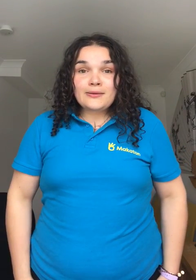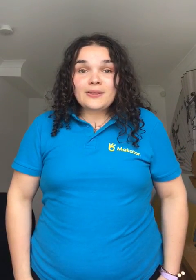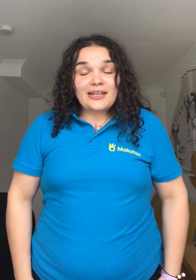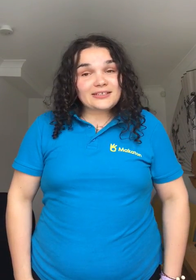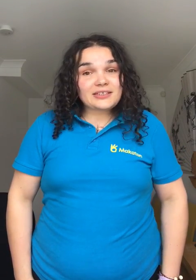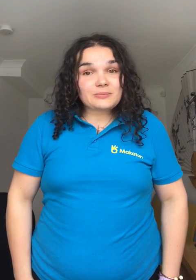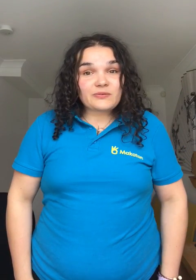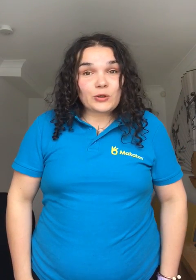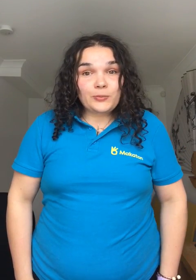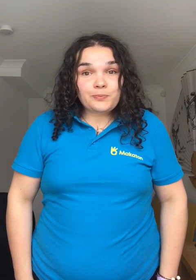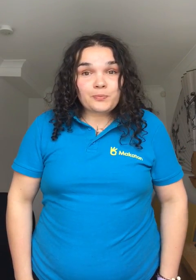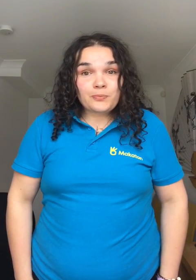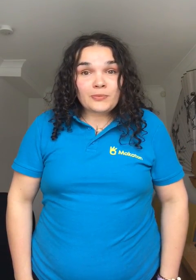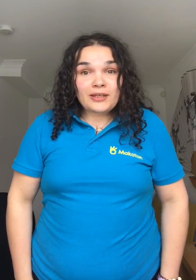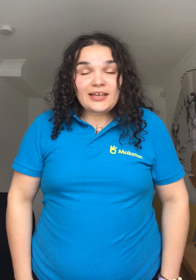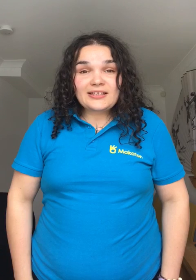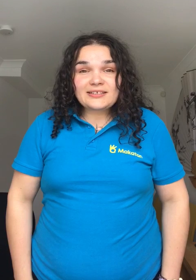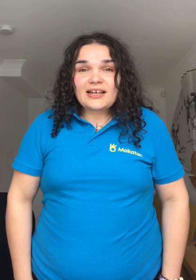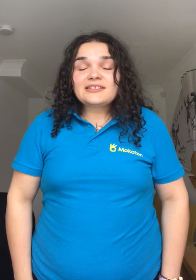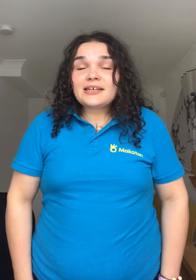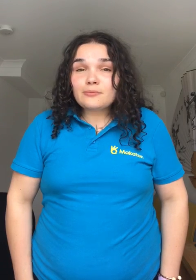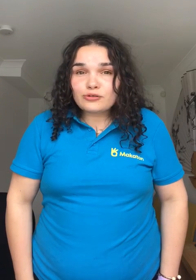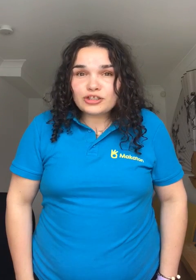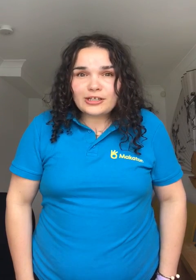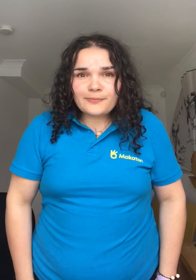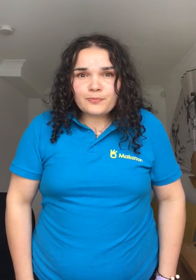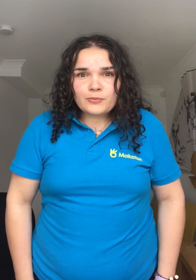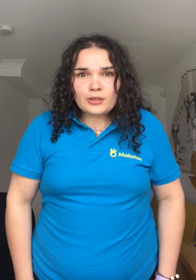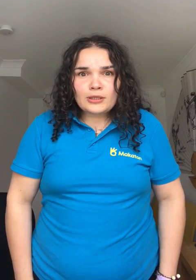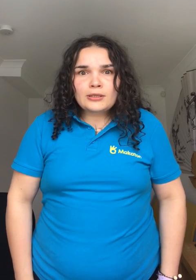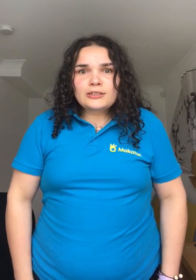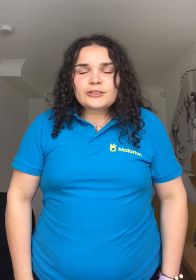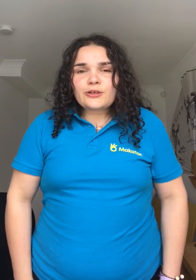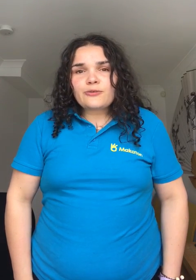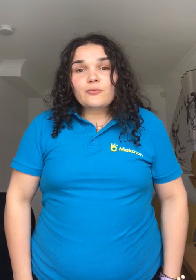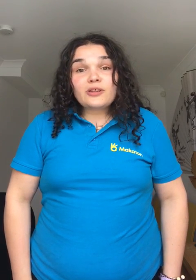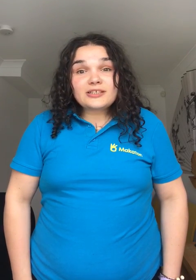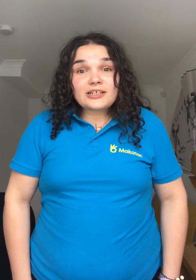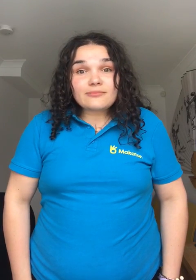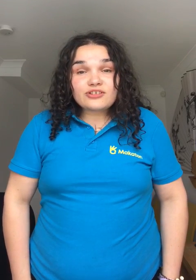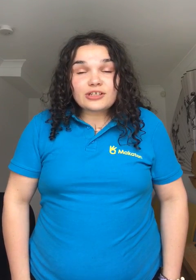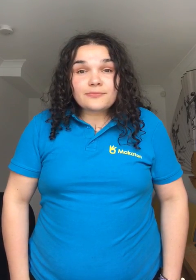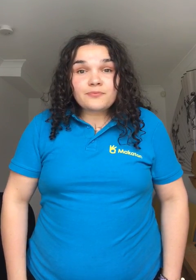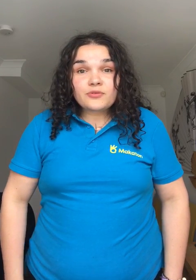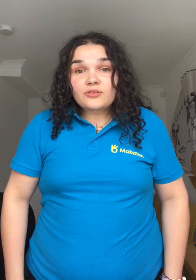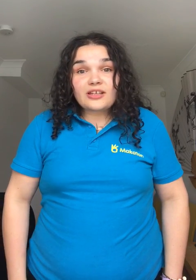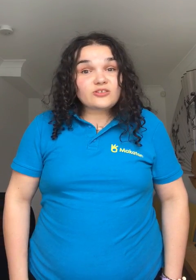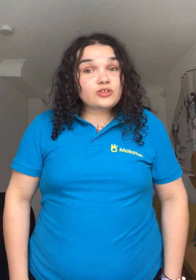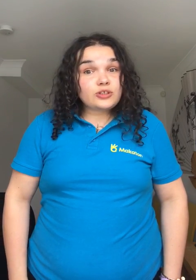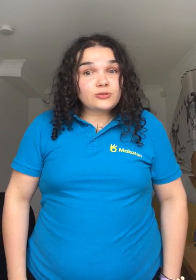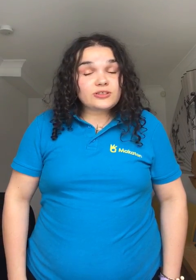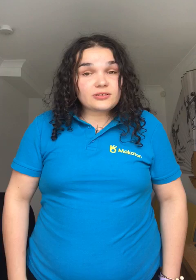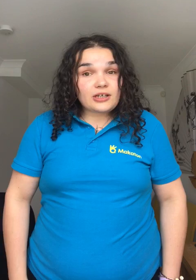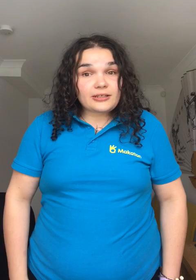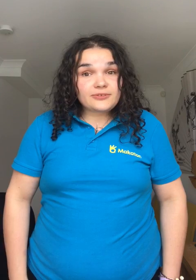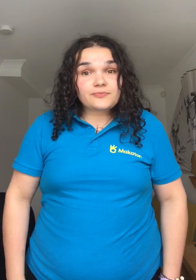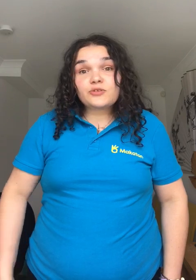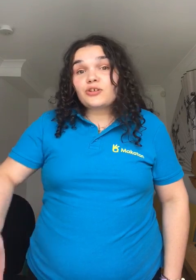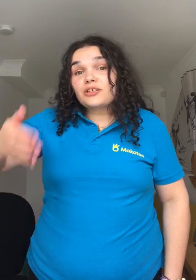The next sign we've got is a temperature. So with a temperature, there's two types. You can